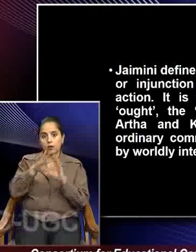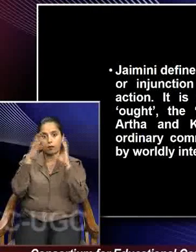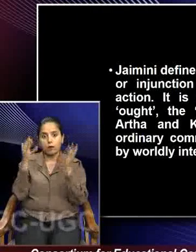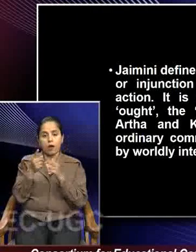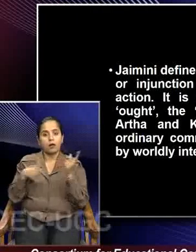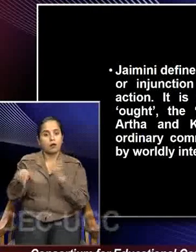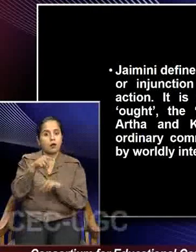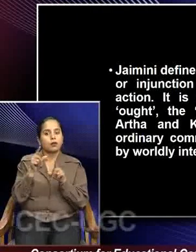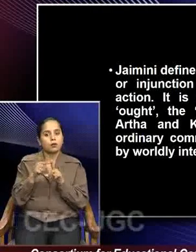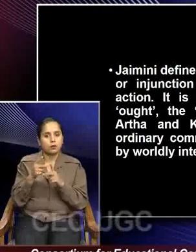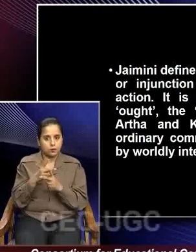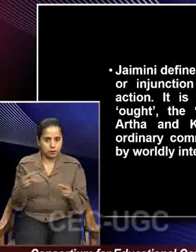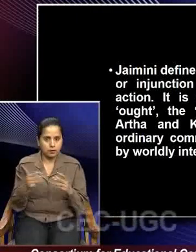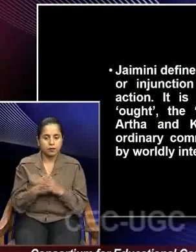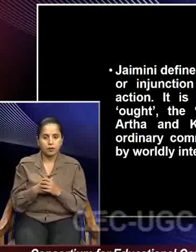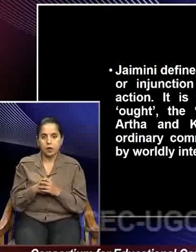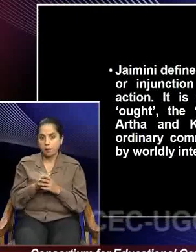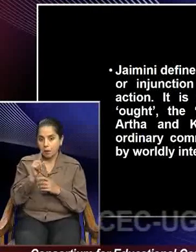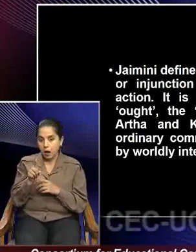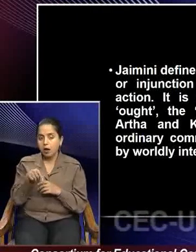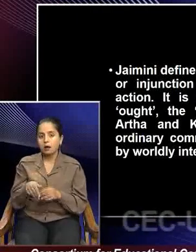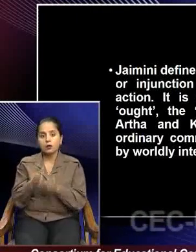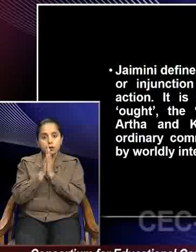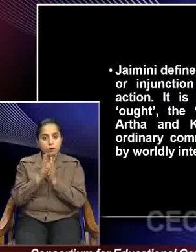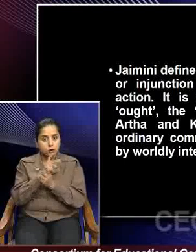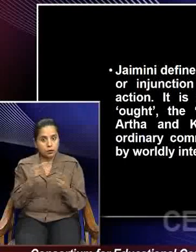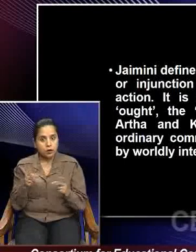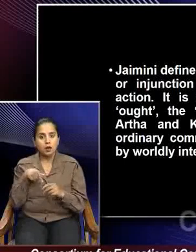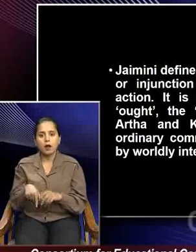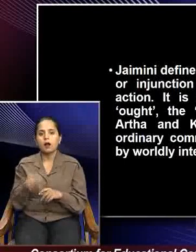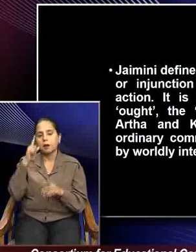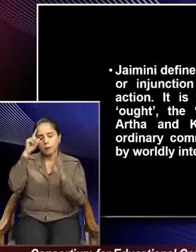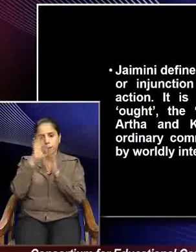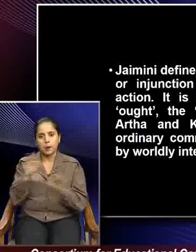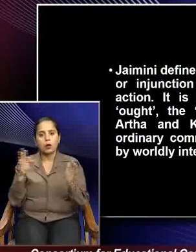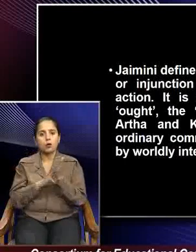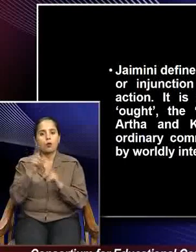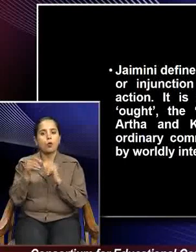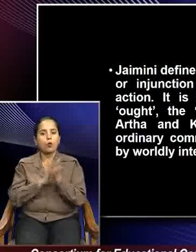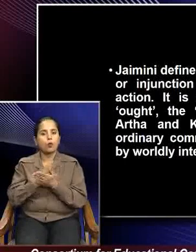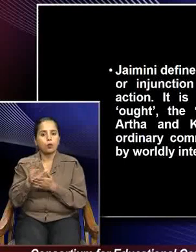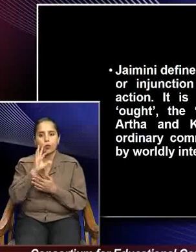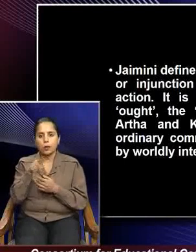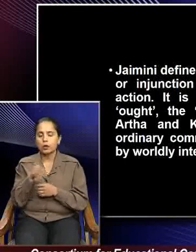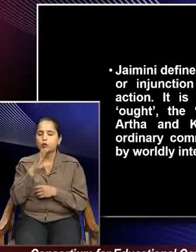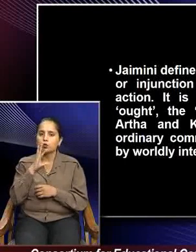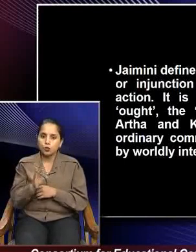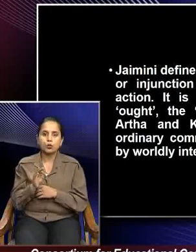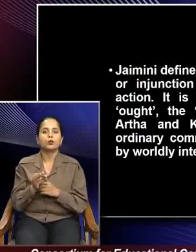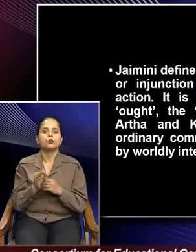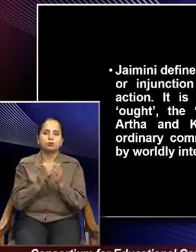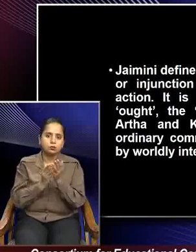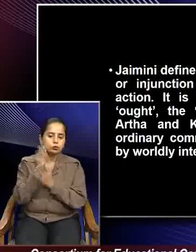intercourse. But dharma and moksha, which deal with true